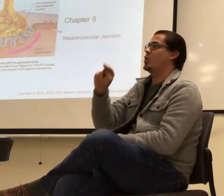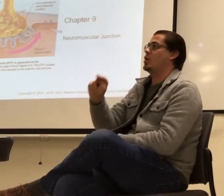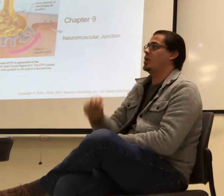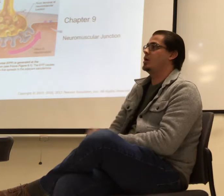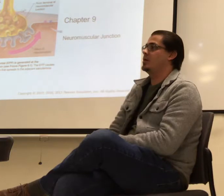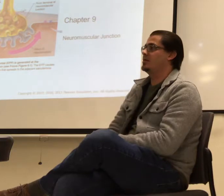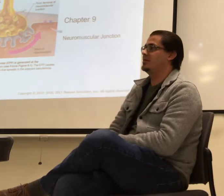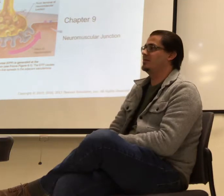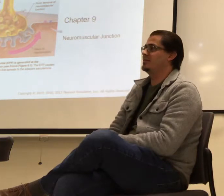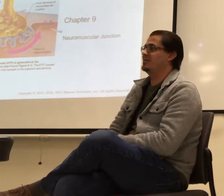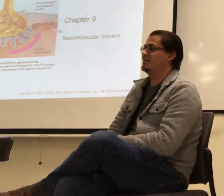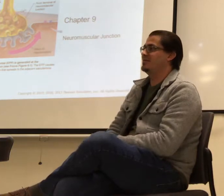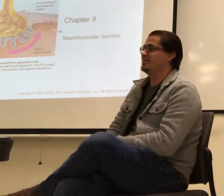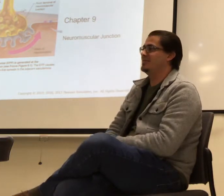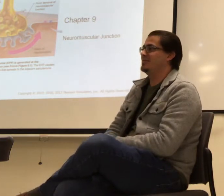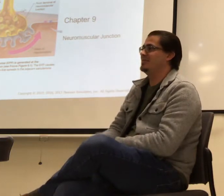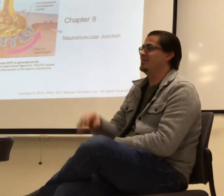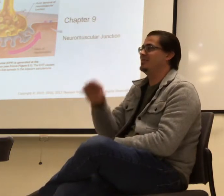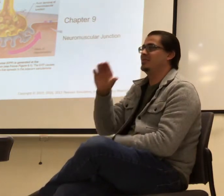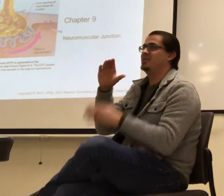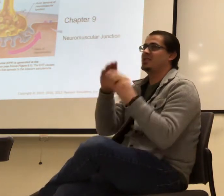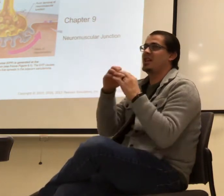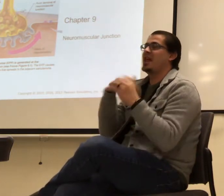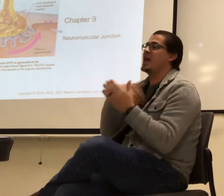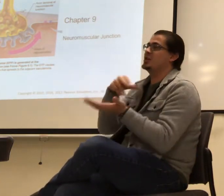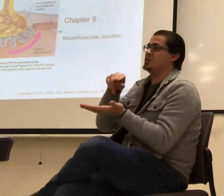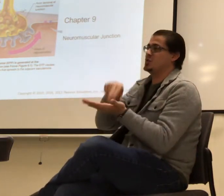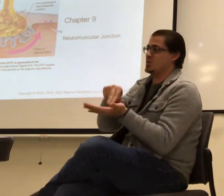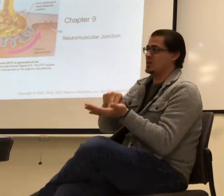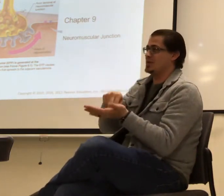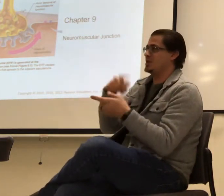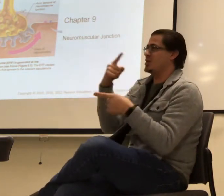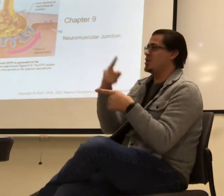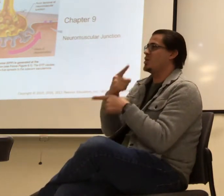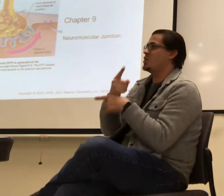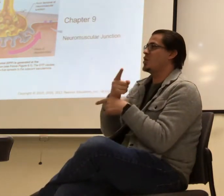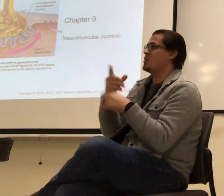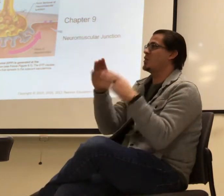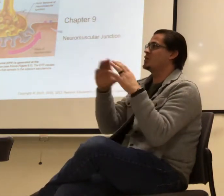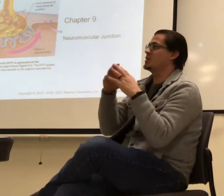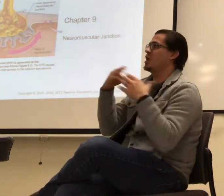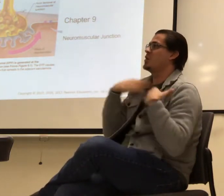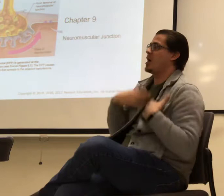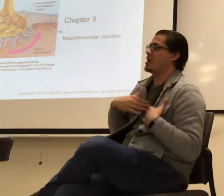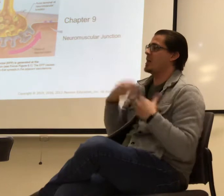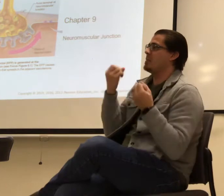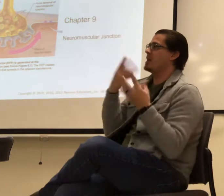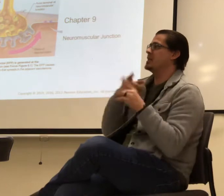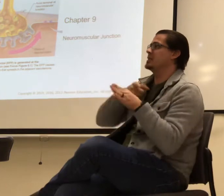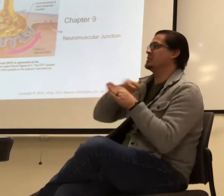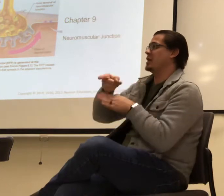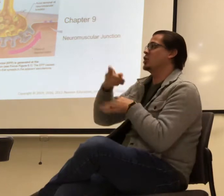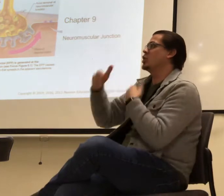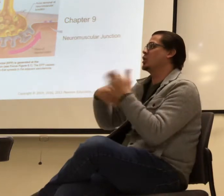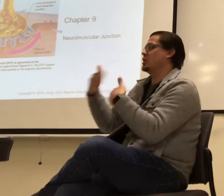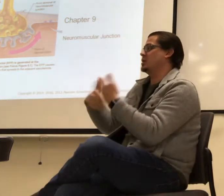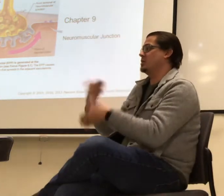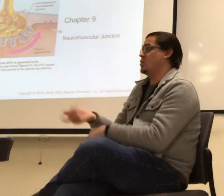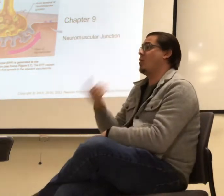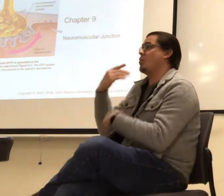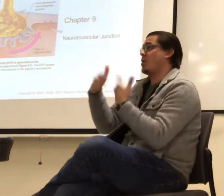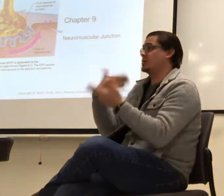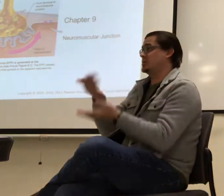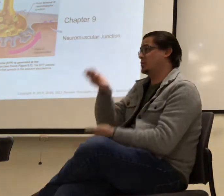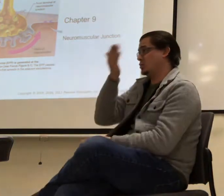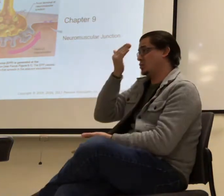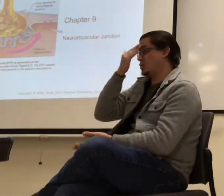which is a cell that has a nucleus, a regular cell body, and many different specialized processes. One process I want you to know now is